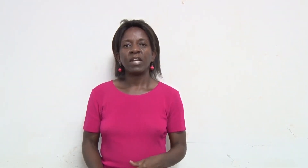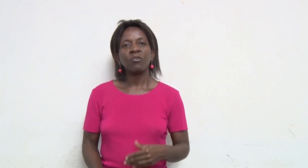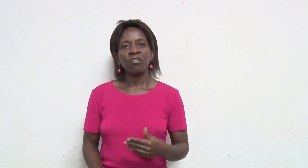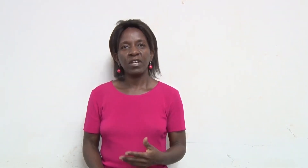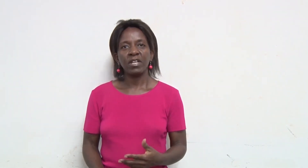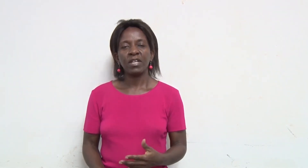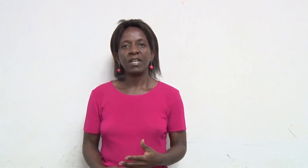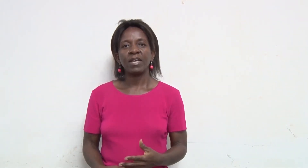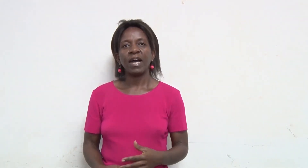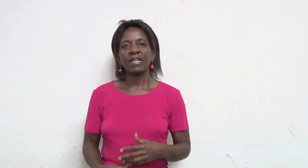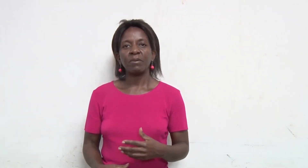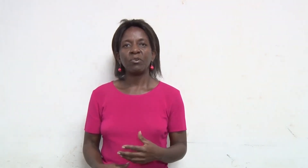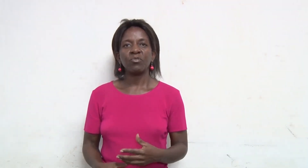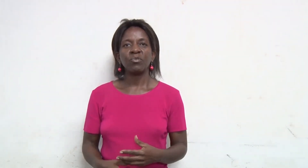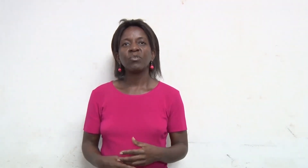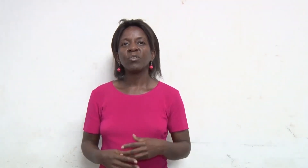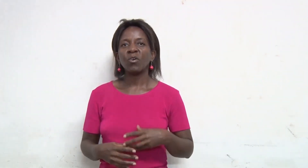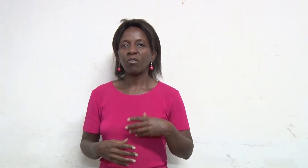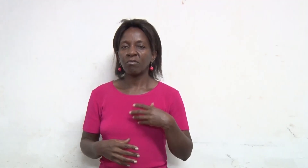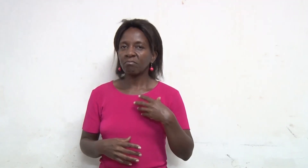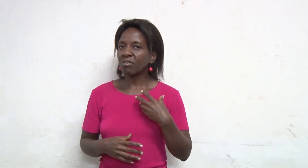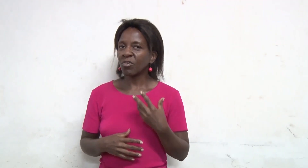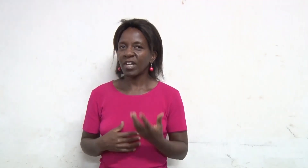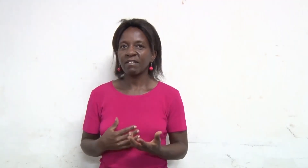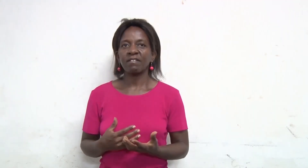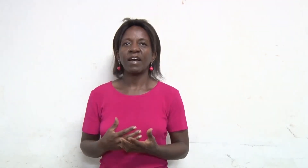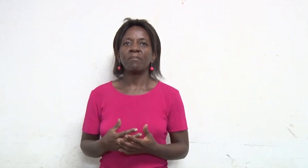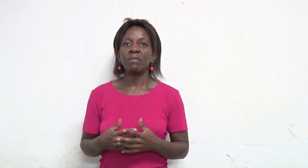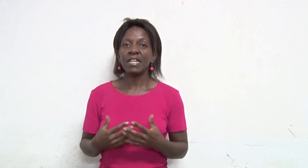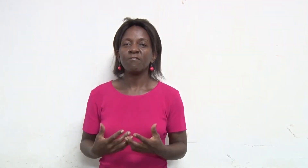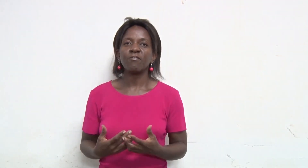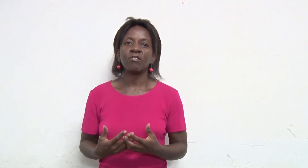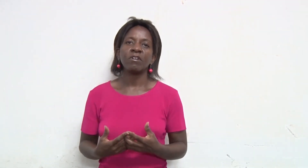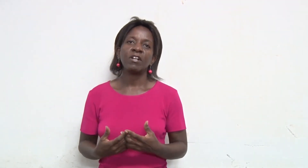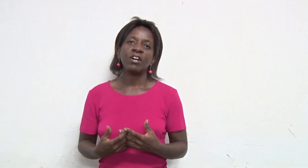now ready and able to conduct a meaningful